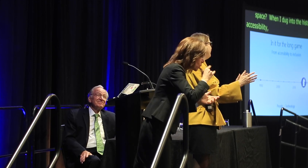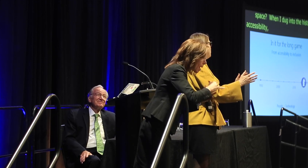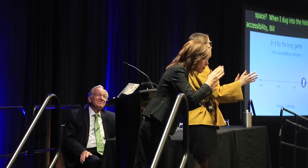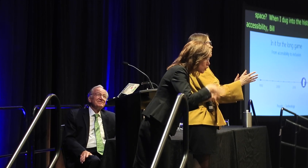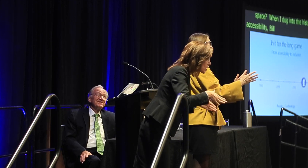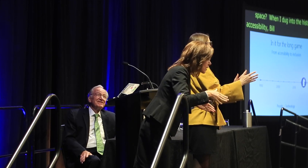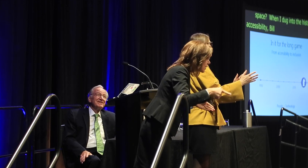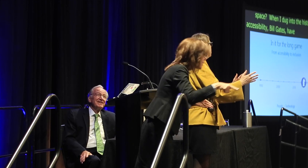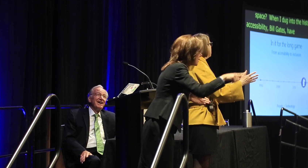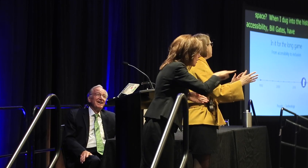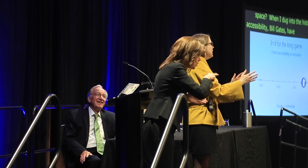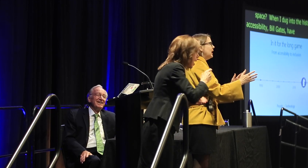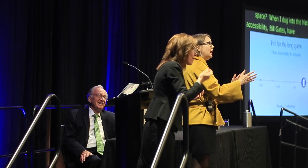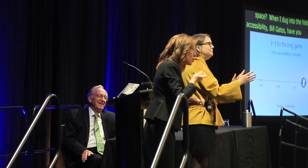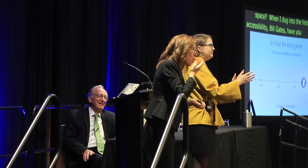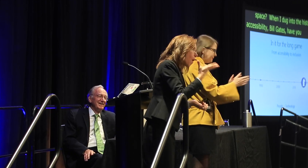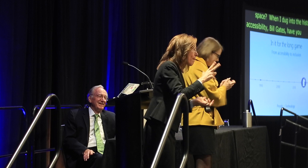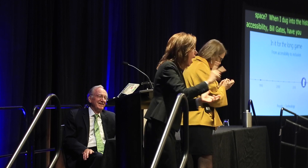Right, you're going to have to know about people.